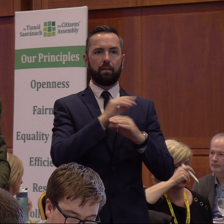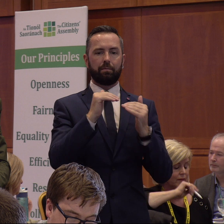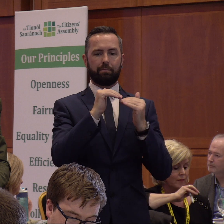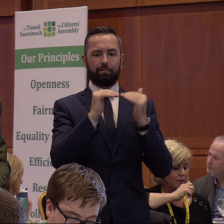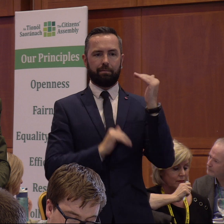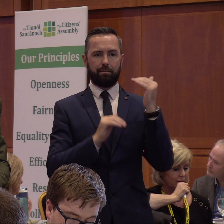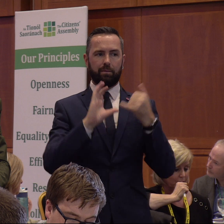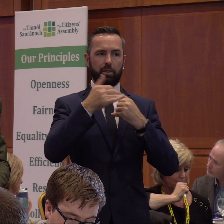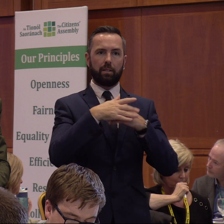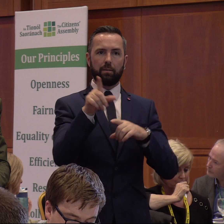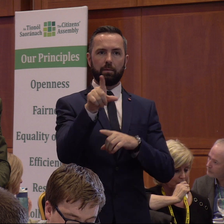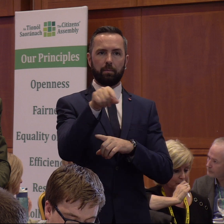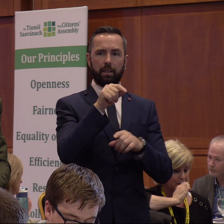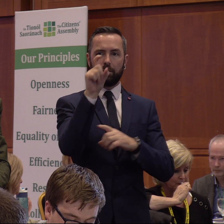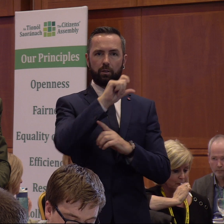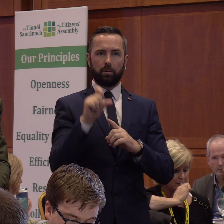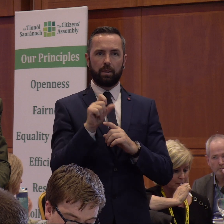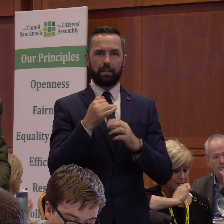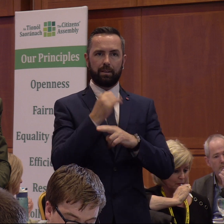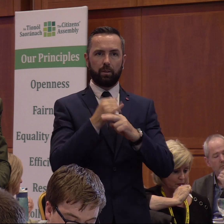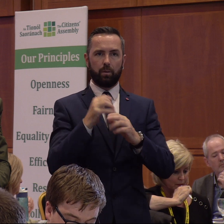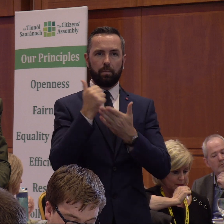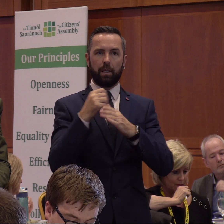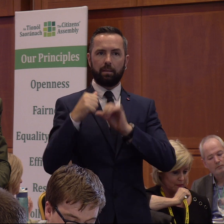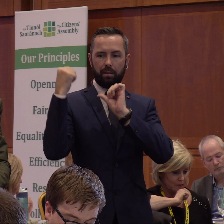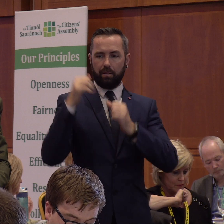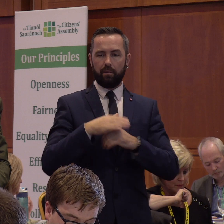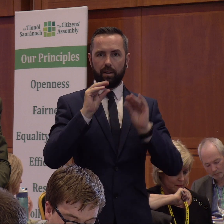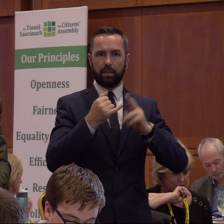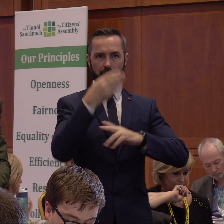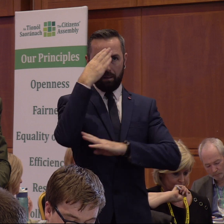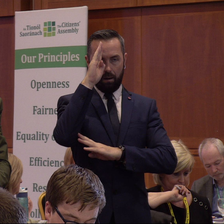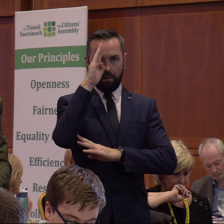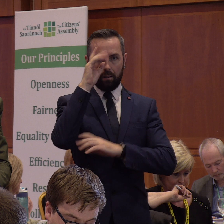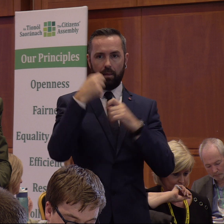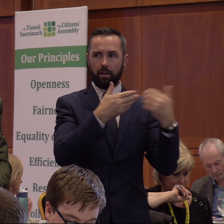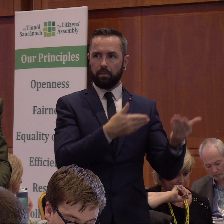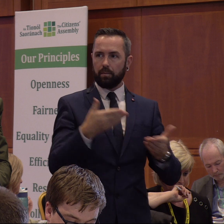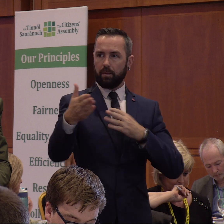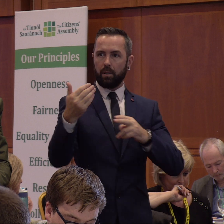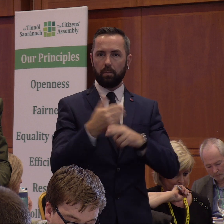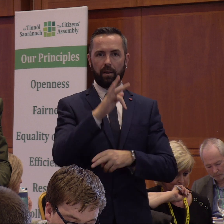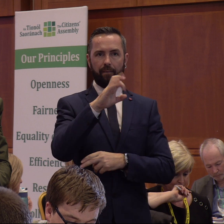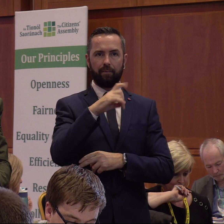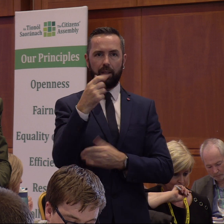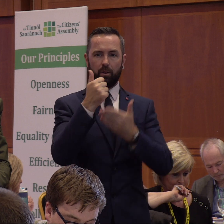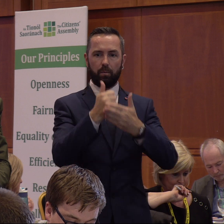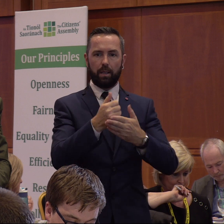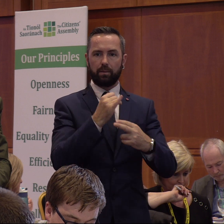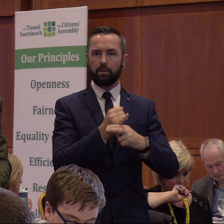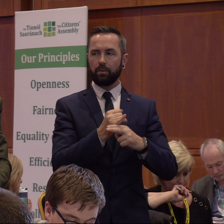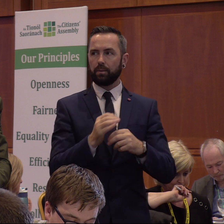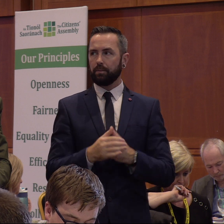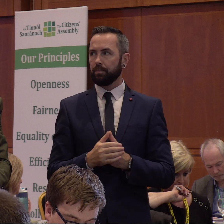in school based on history of education in Ireland, which was delivered by faith-based schools.